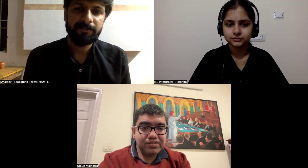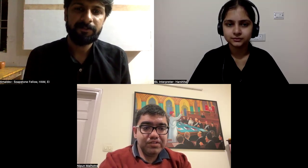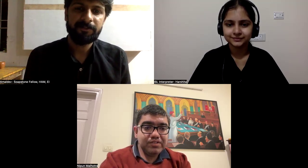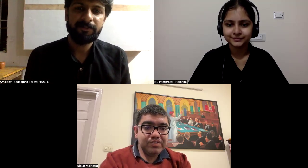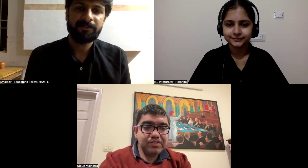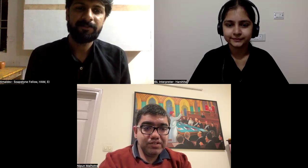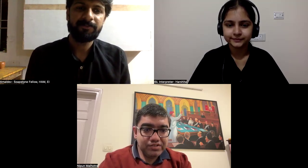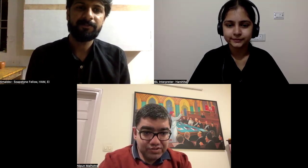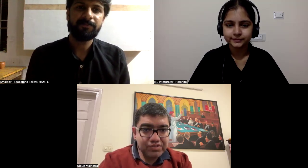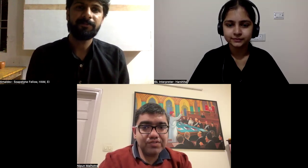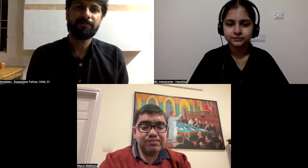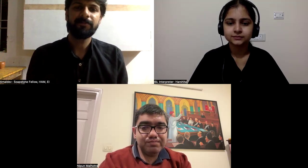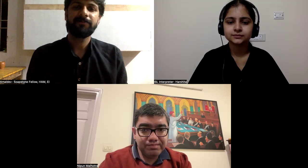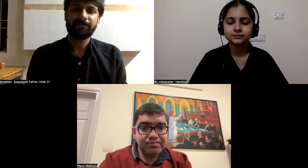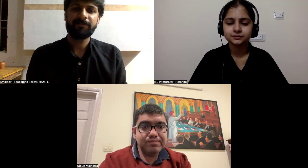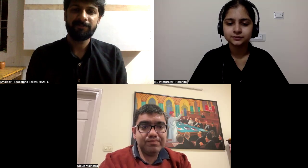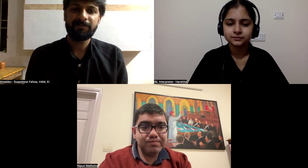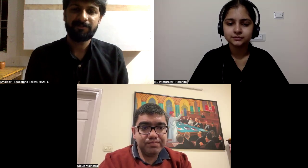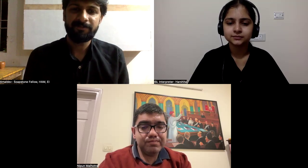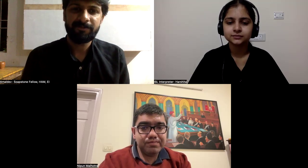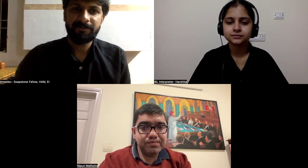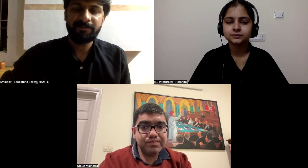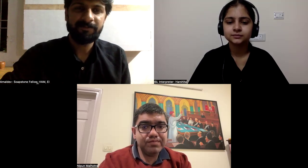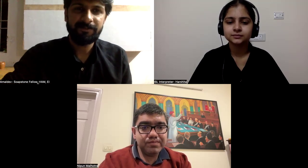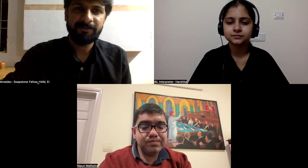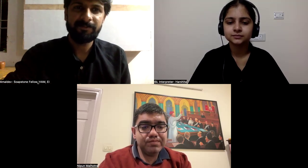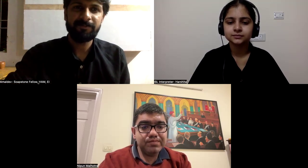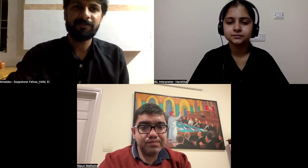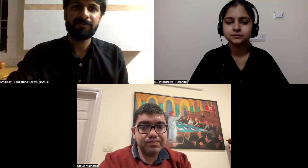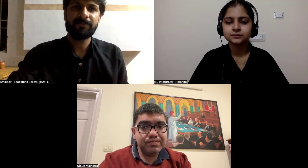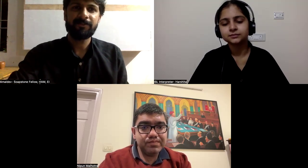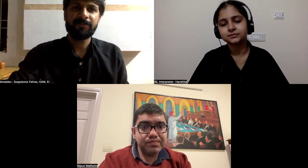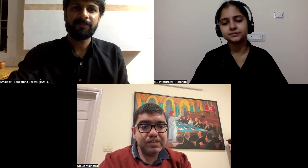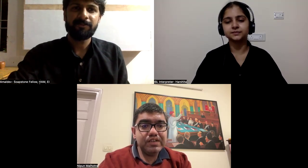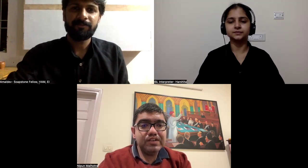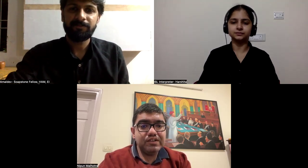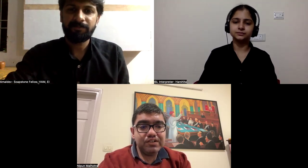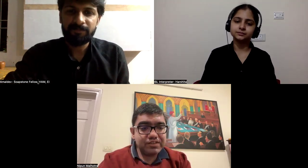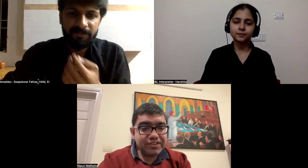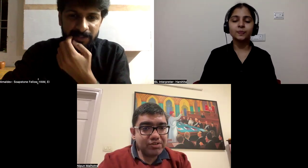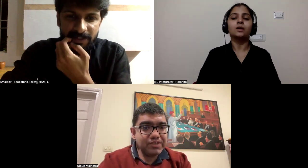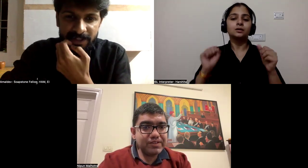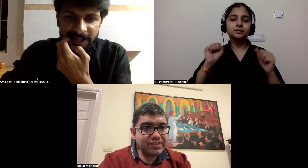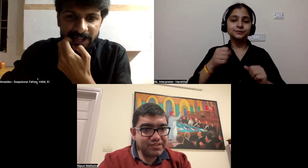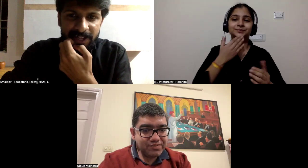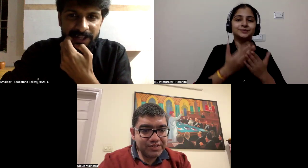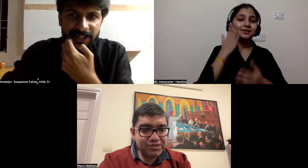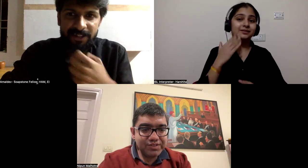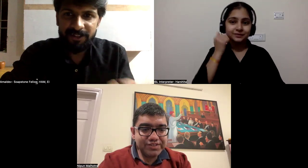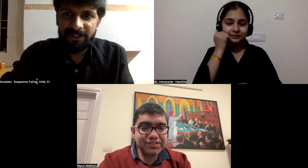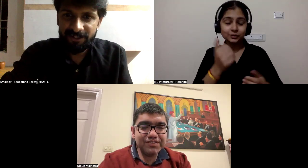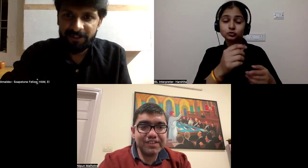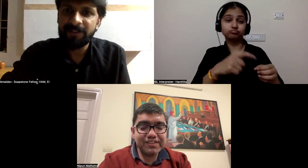something better, something as a learning, something impacting? Thank you, Amaldev. I think that is a very